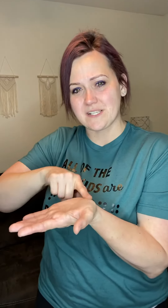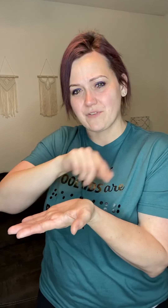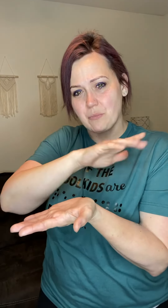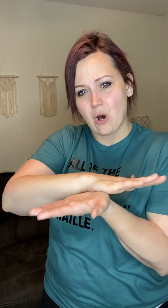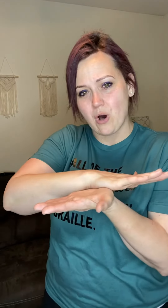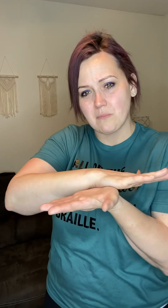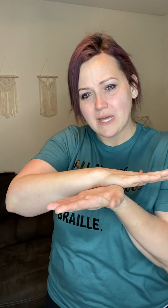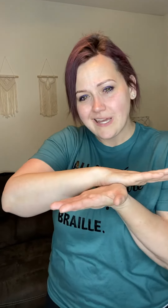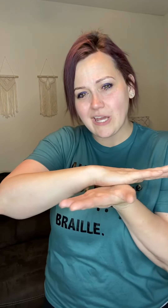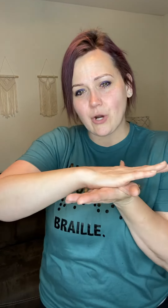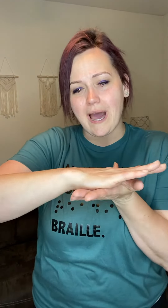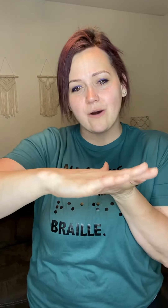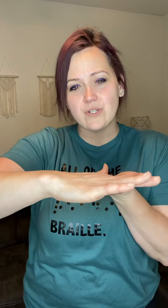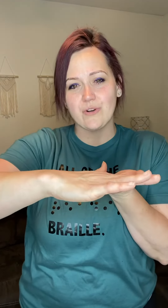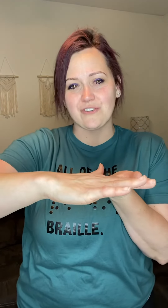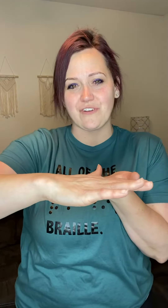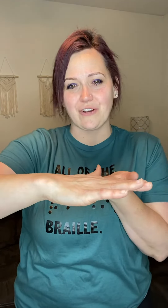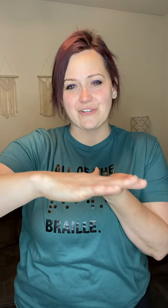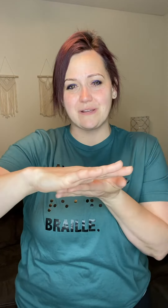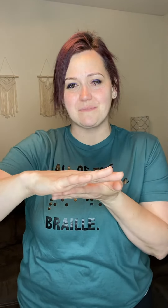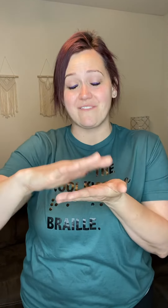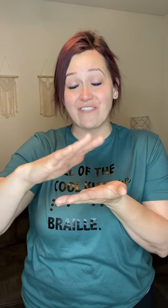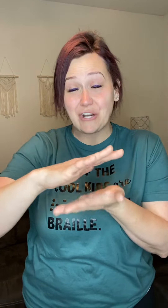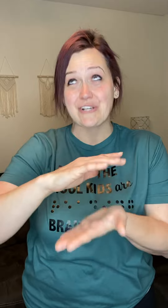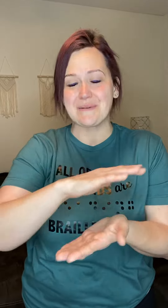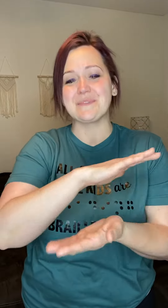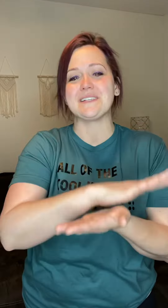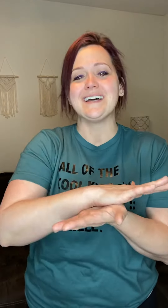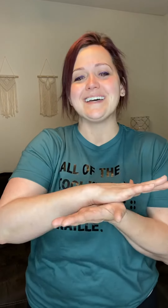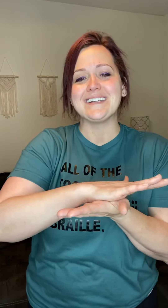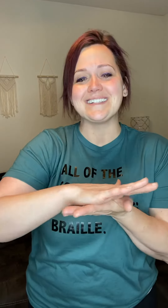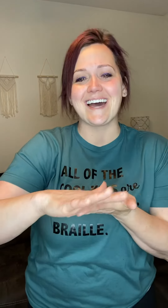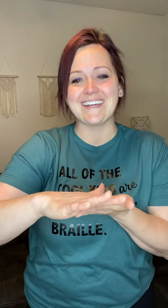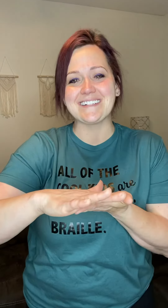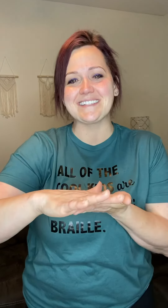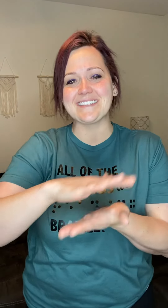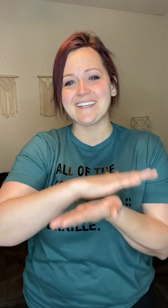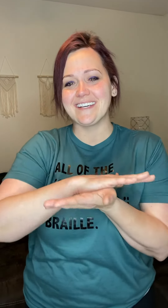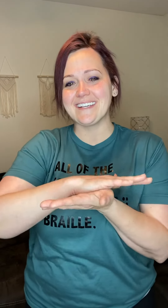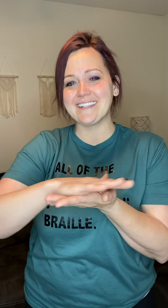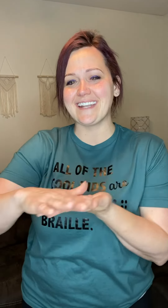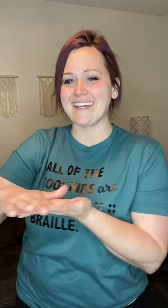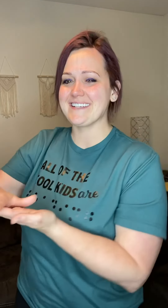of your palm and go out towards your fingertips. Nice.